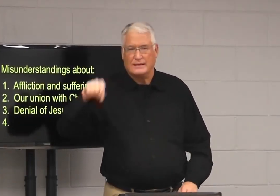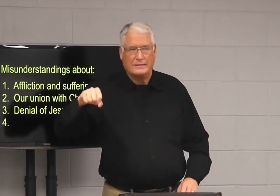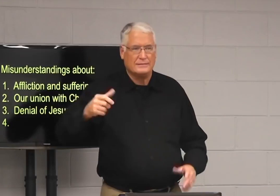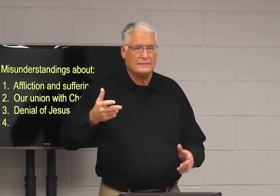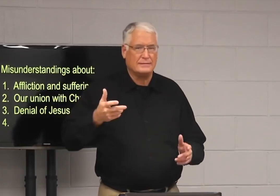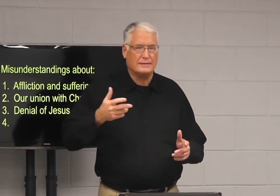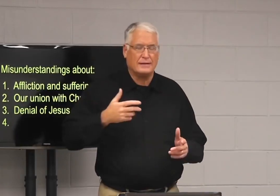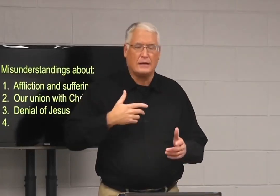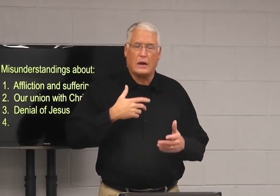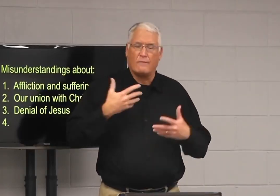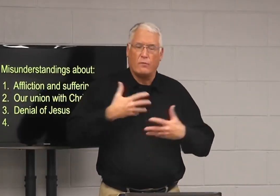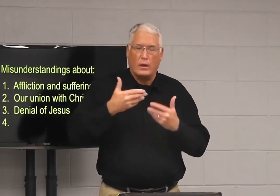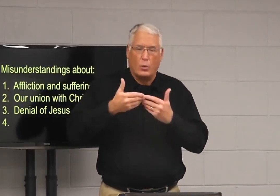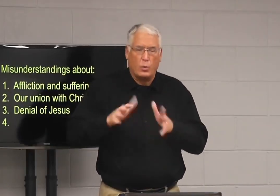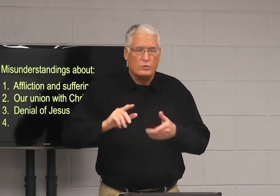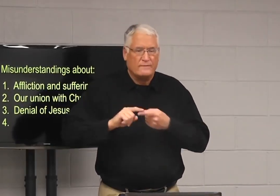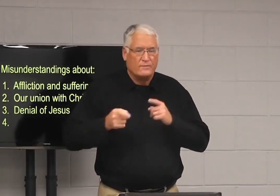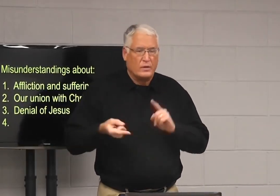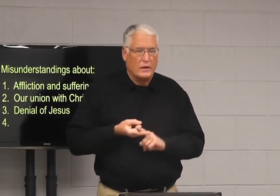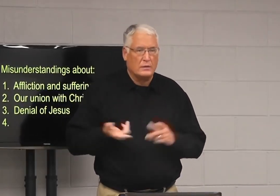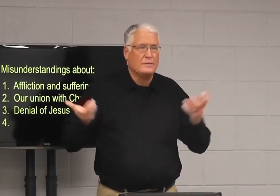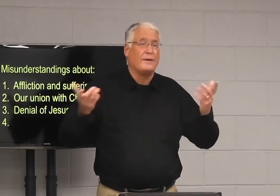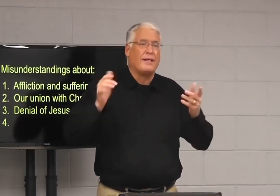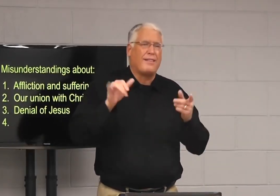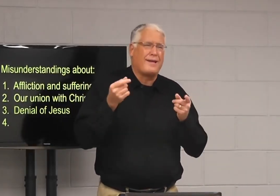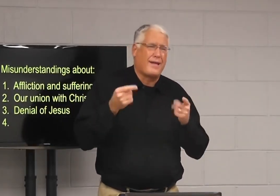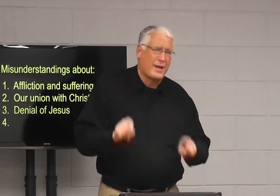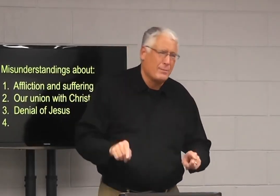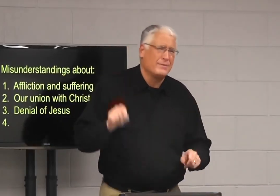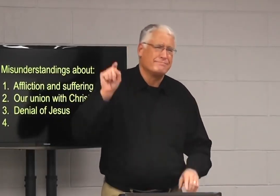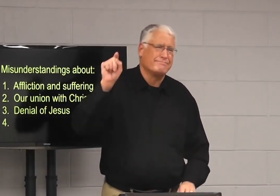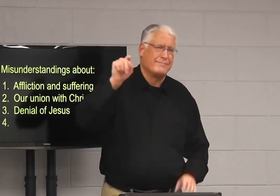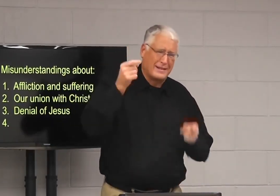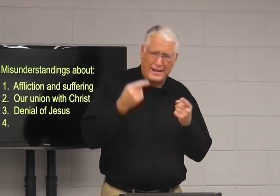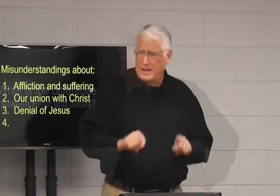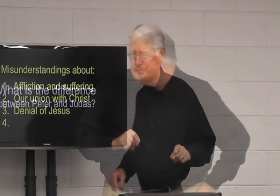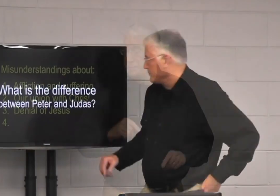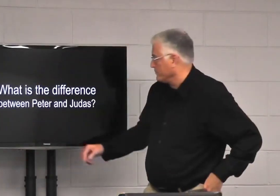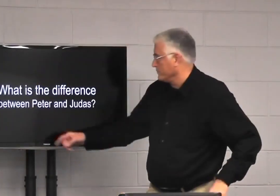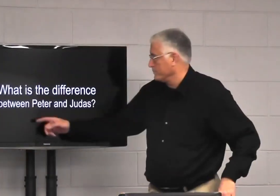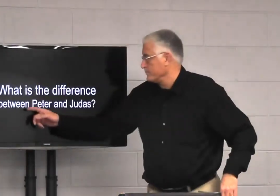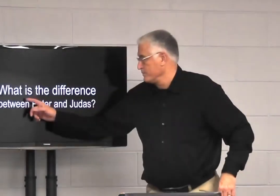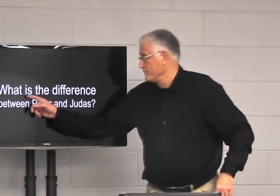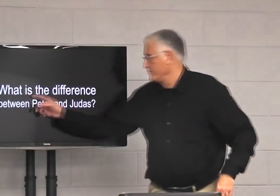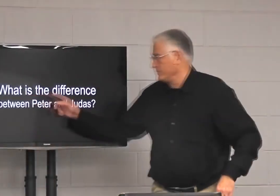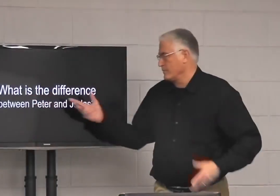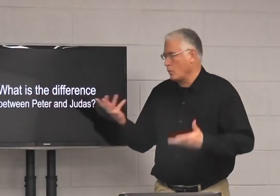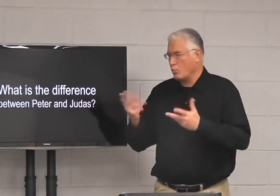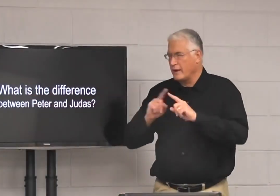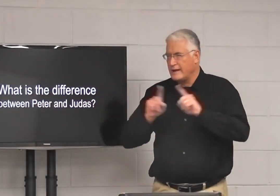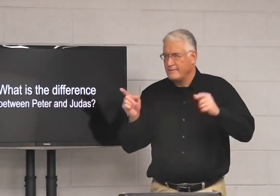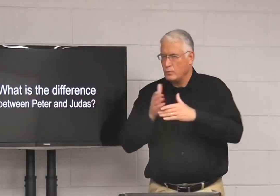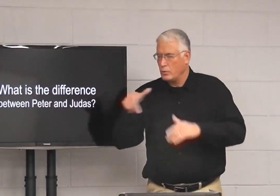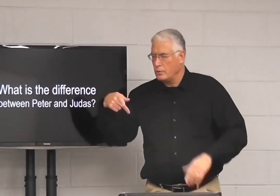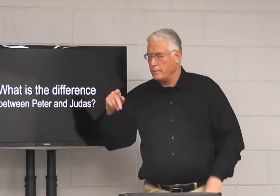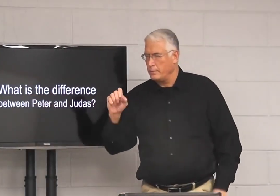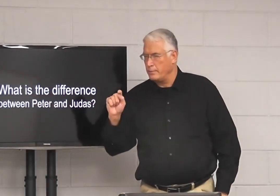You know, I should have said yes. You know, I'm afraid to lose my friends. You know, that happened. What is the difference